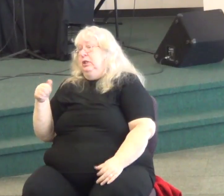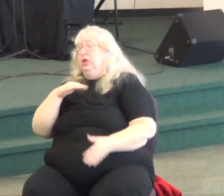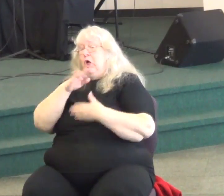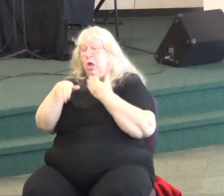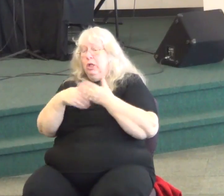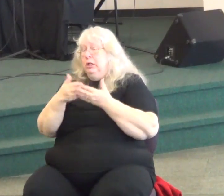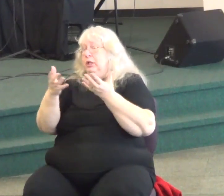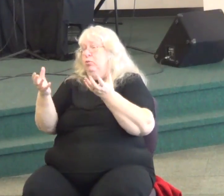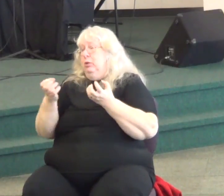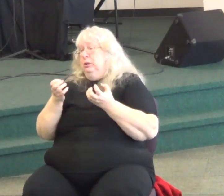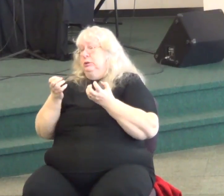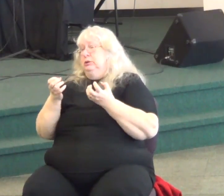Kings.